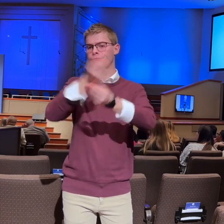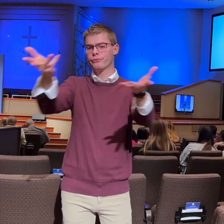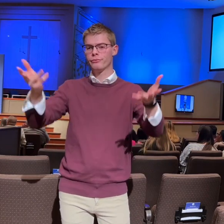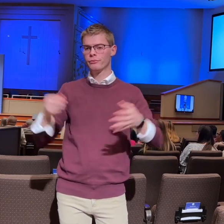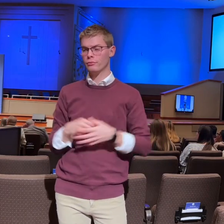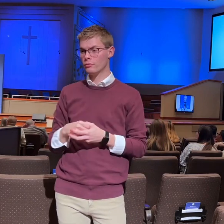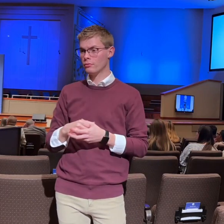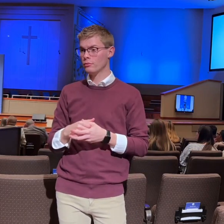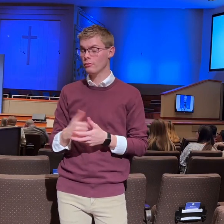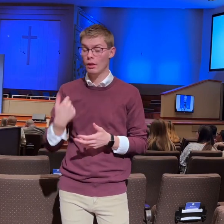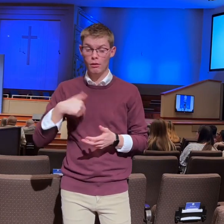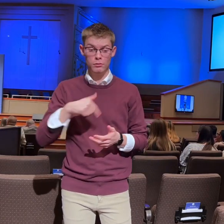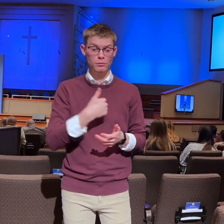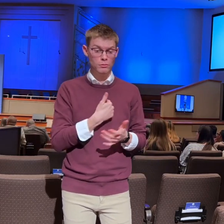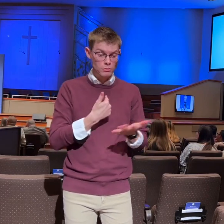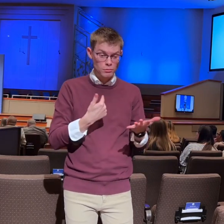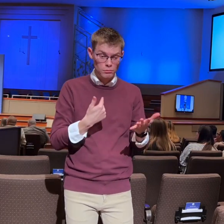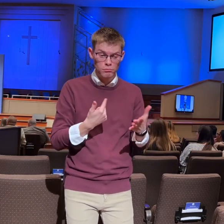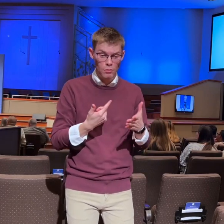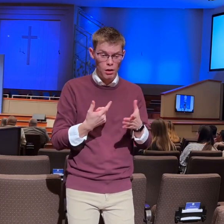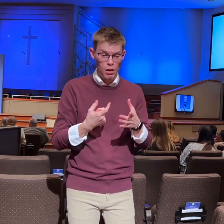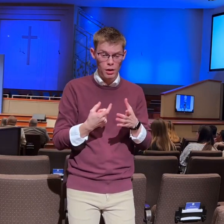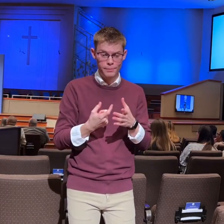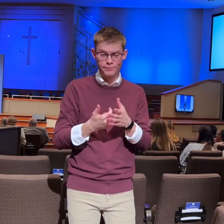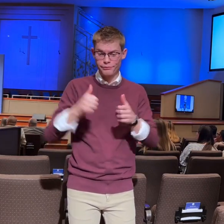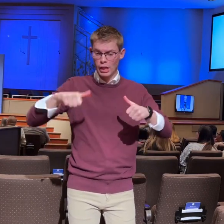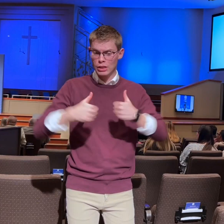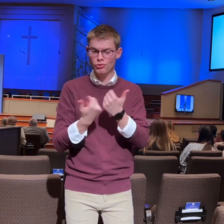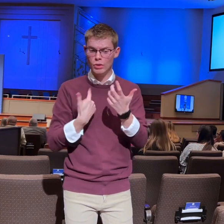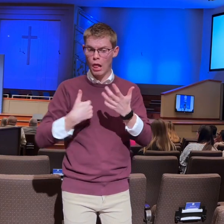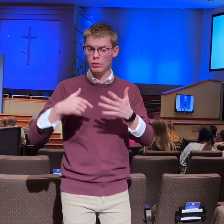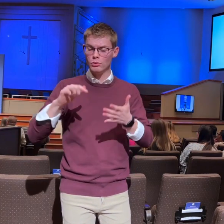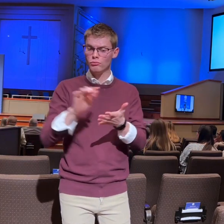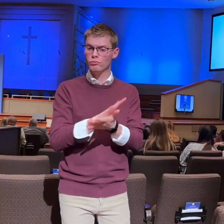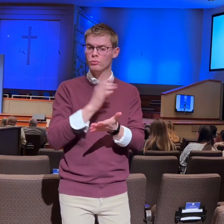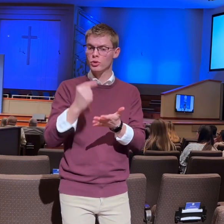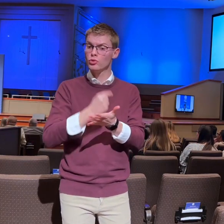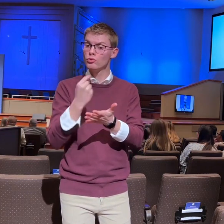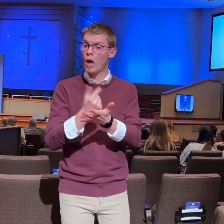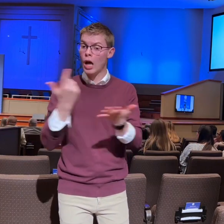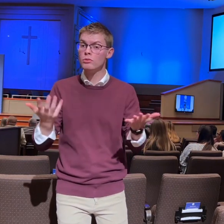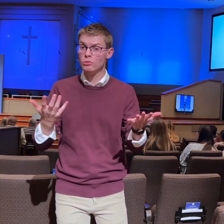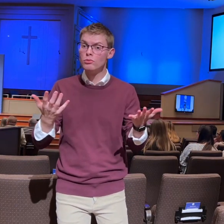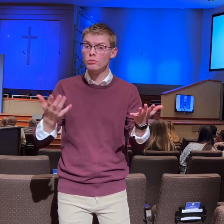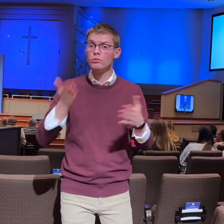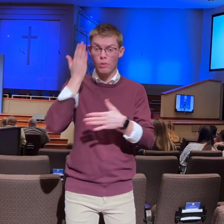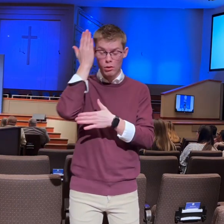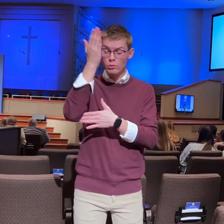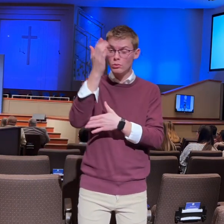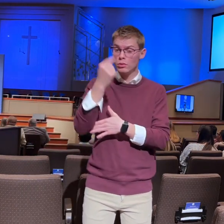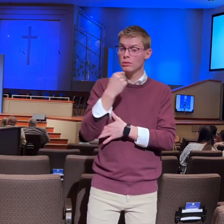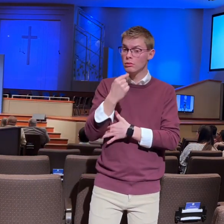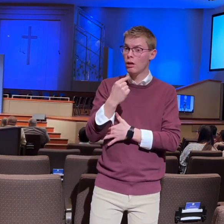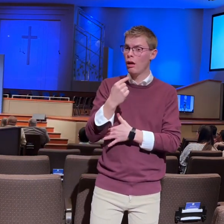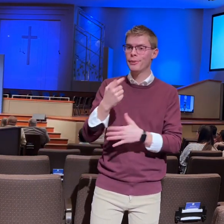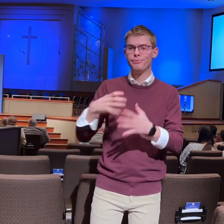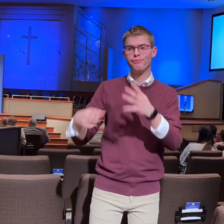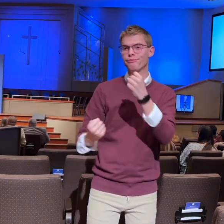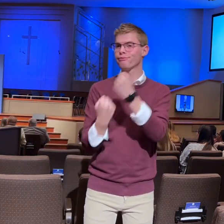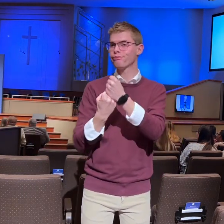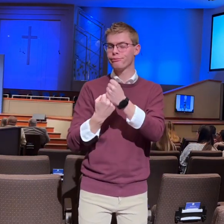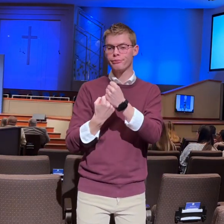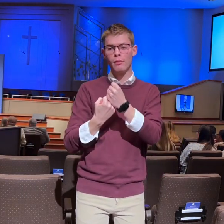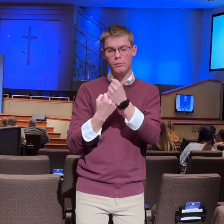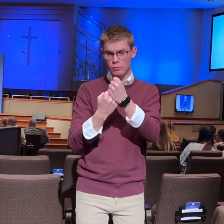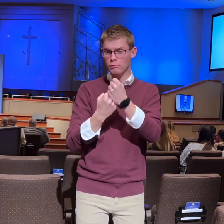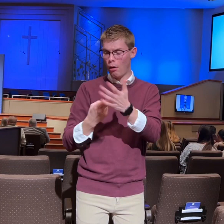our graduates this weekend, no doubt, to stand in this compromising day for the truth. And so we must